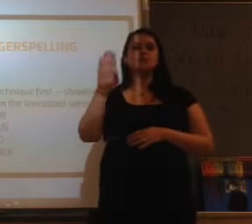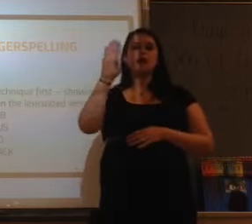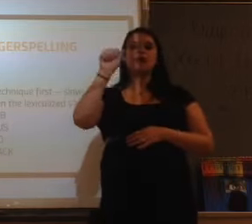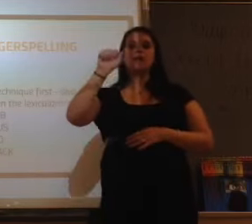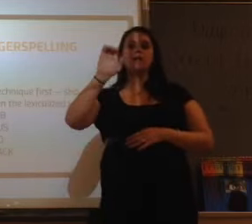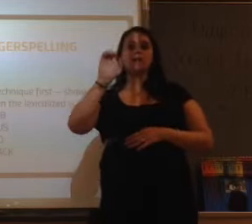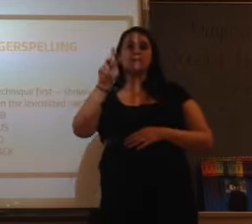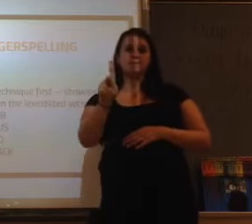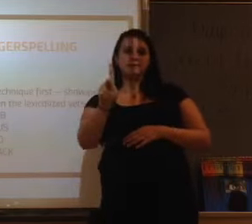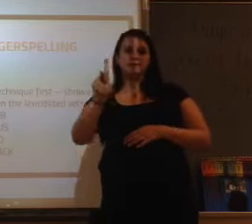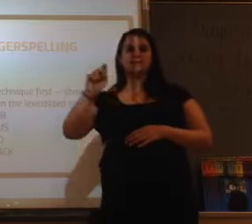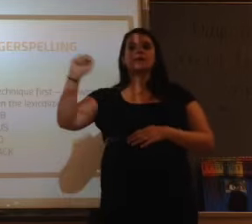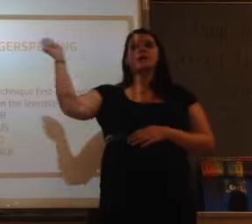fingerspell.